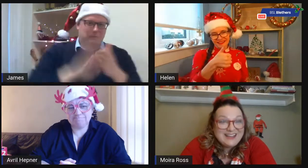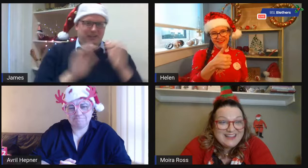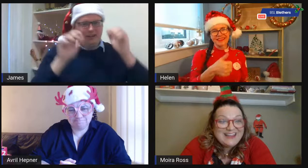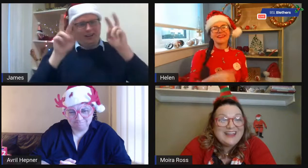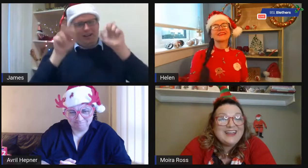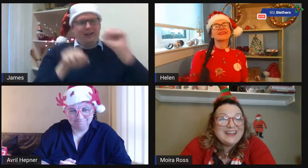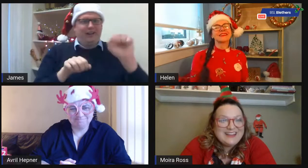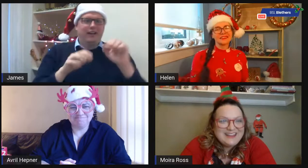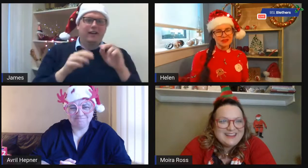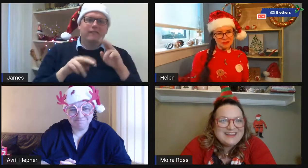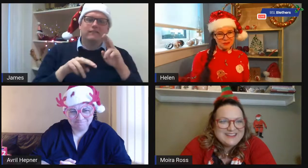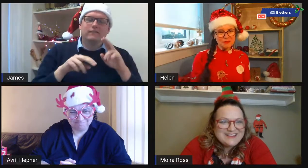fireplace. Ah, yes.